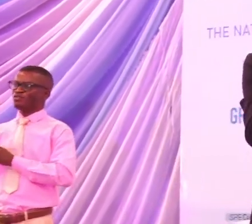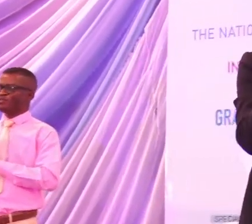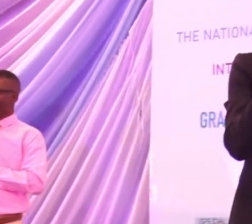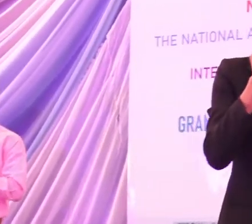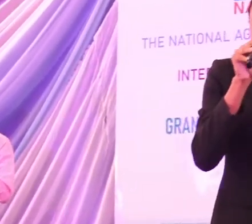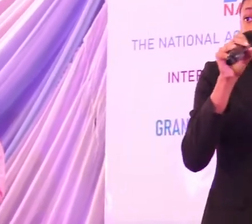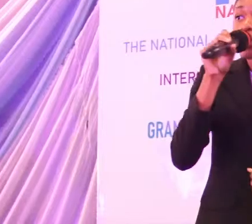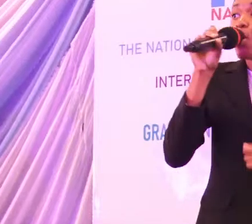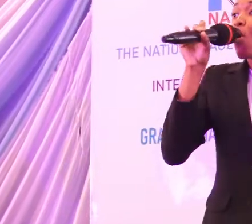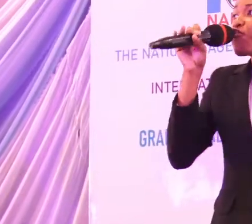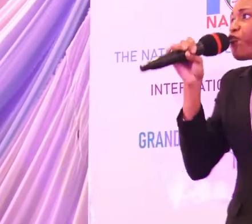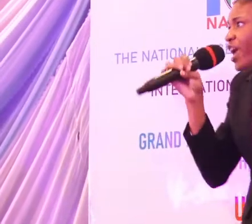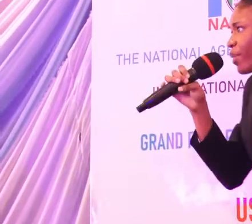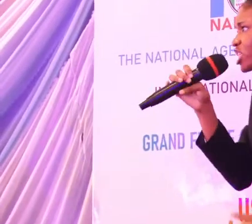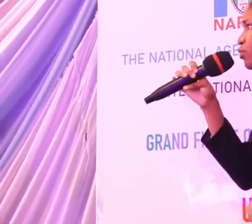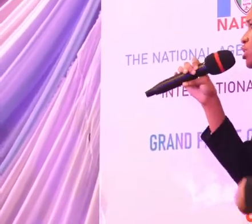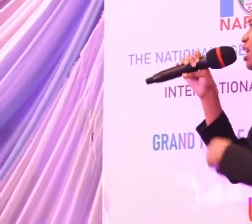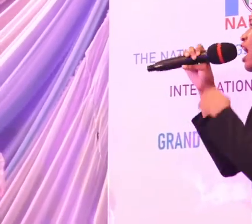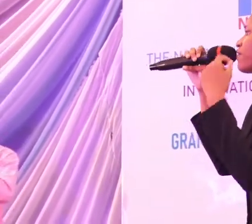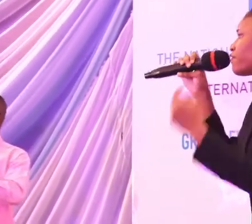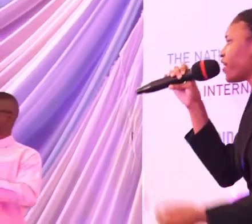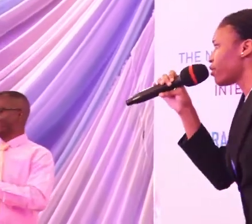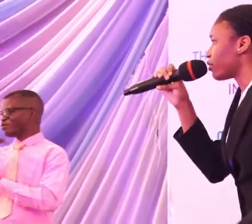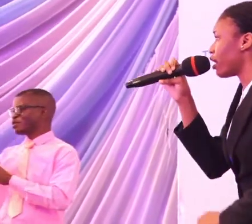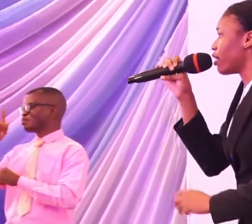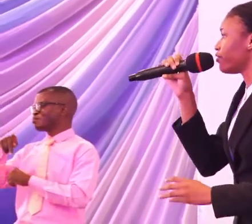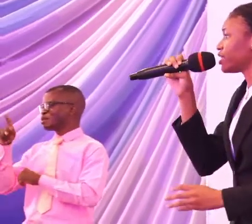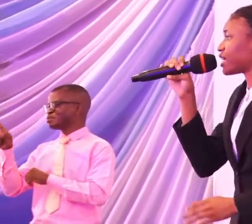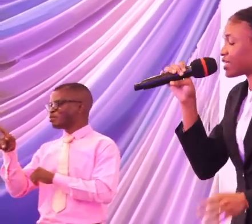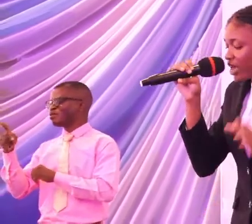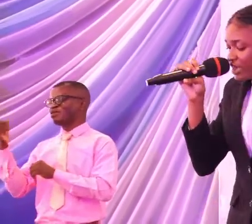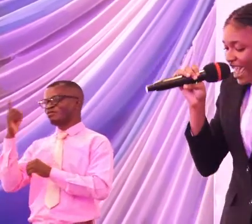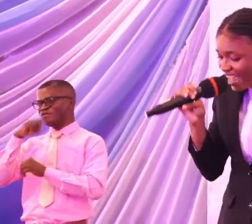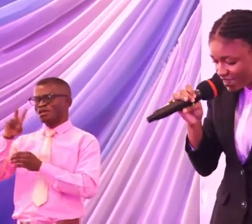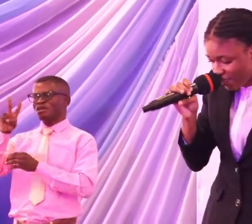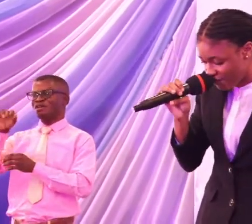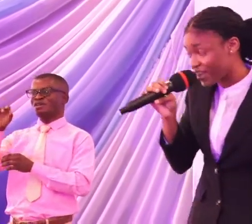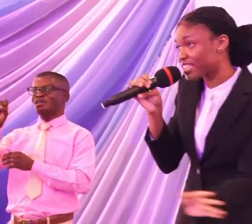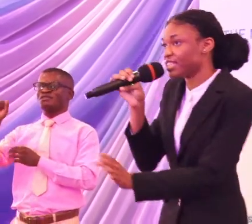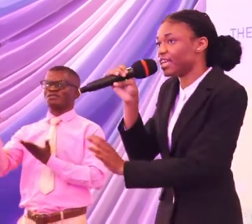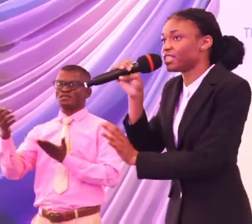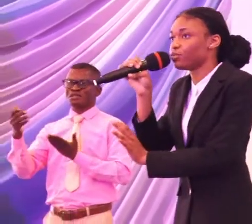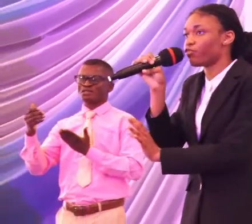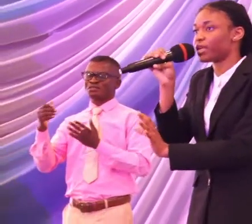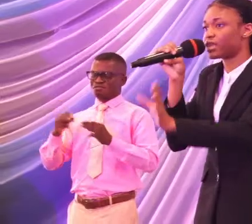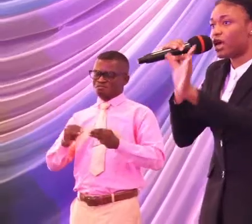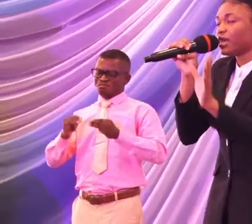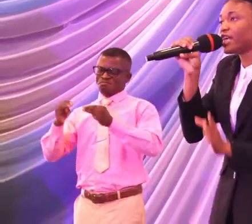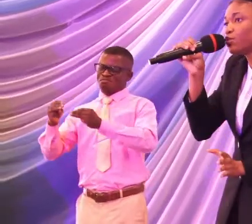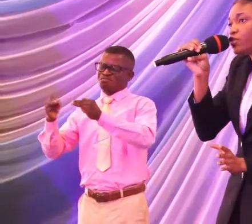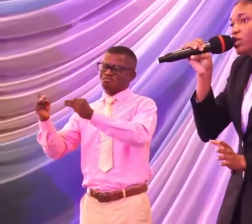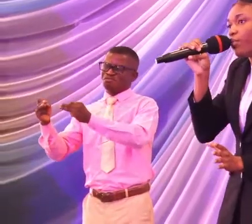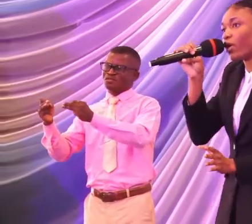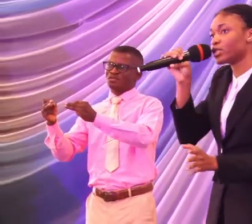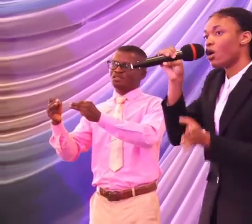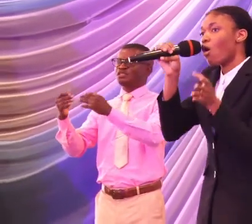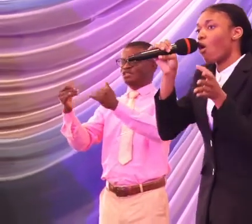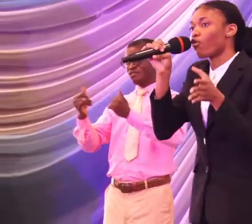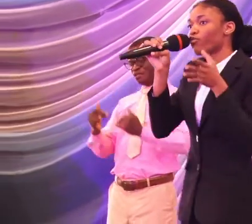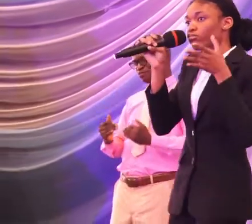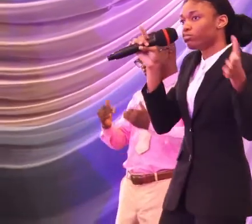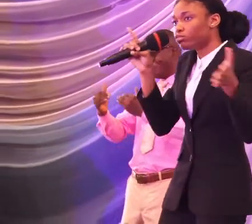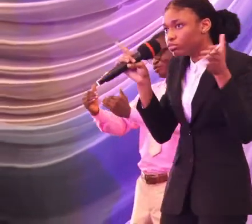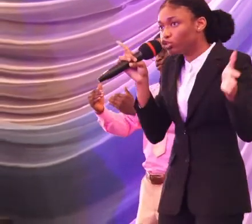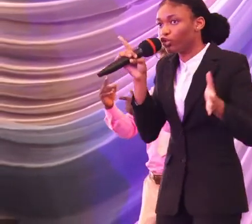about the creation of fake passports and fake visas, hence facilitating movements. Let's move to the point